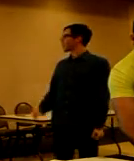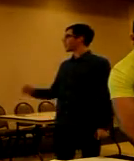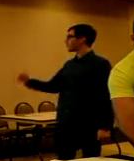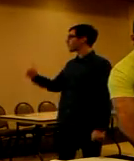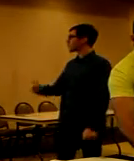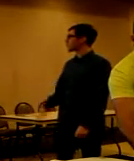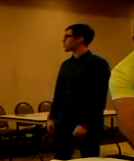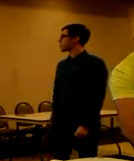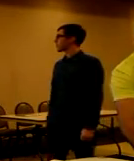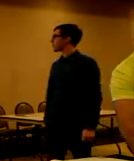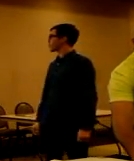Oh.